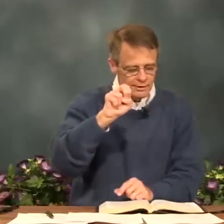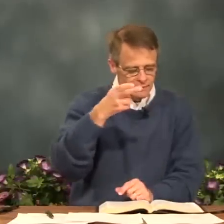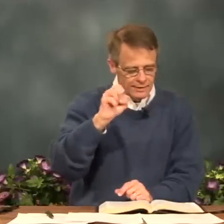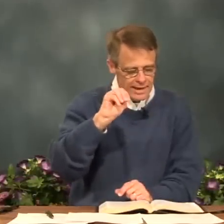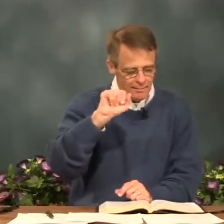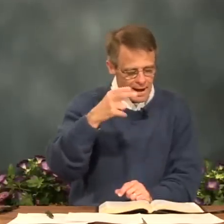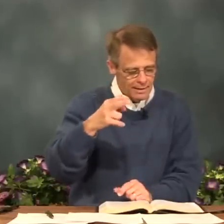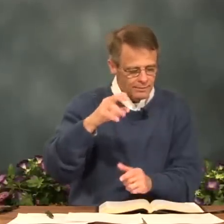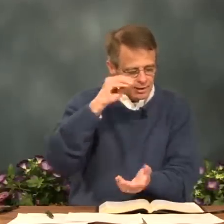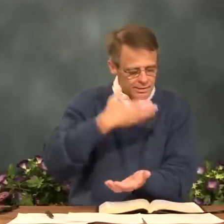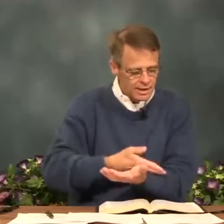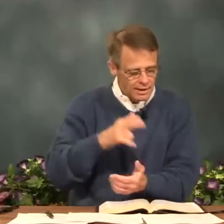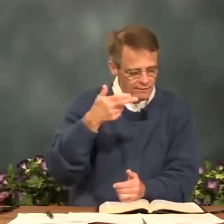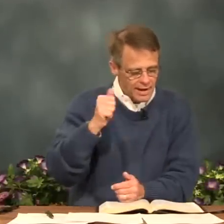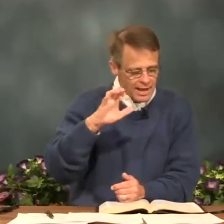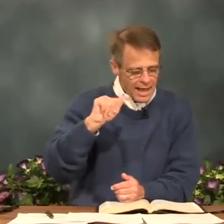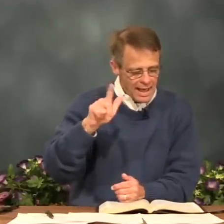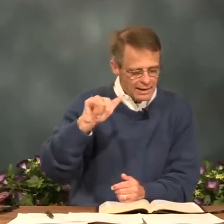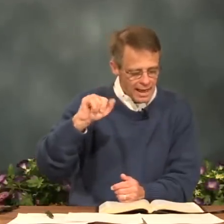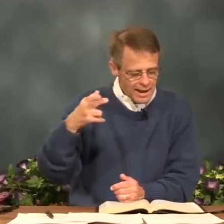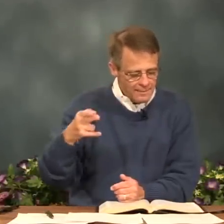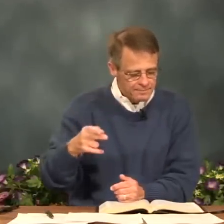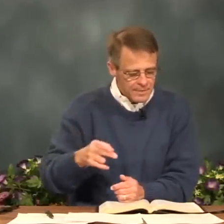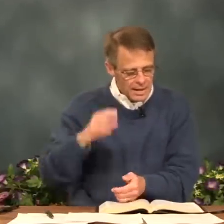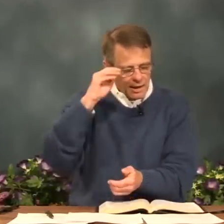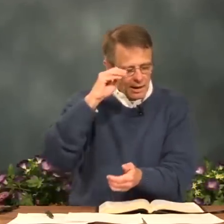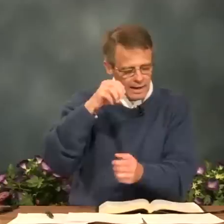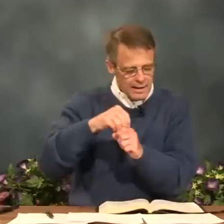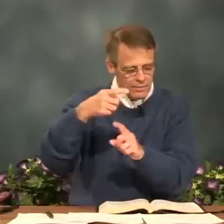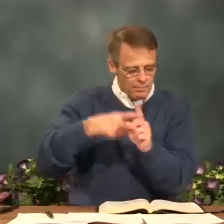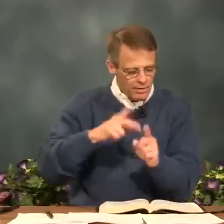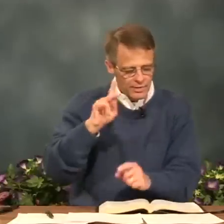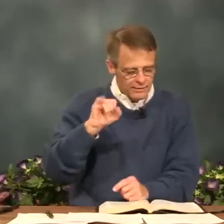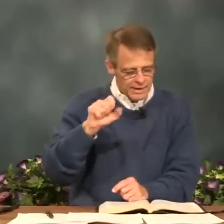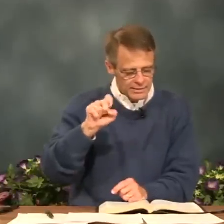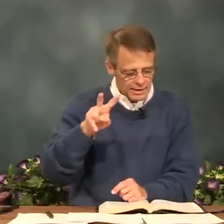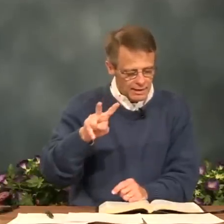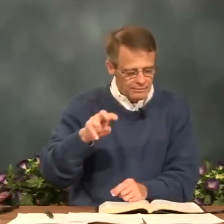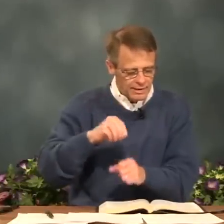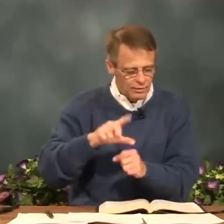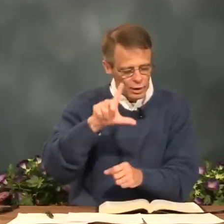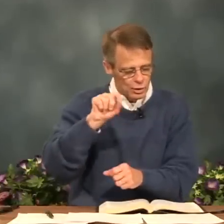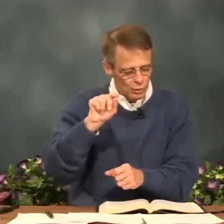of Nehemiah, the son of Hakaliah, in the month of Kislev, in the